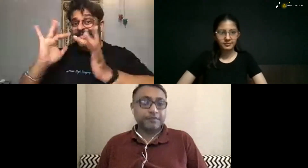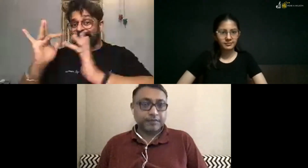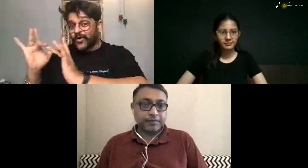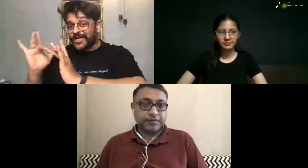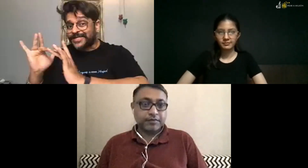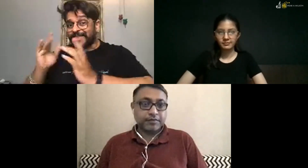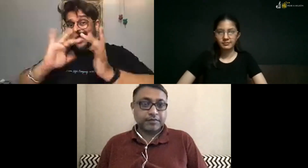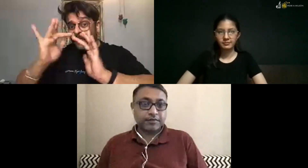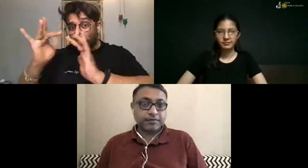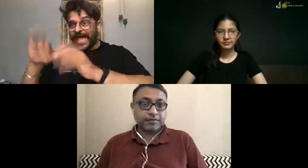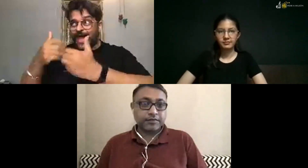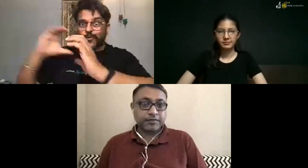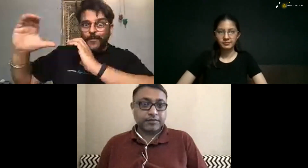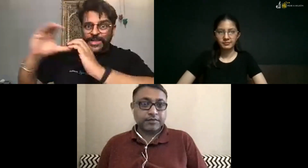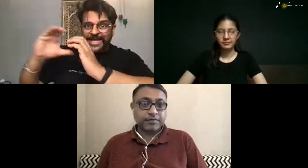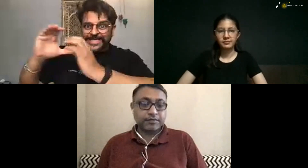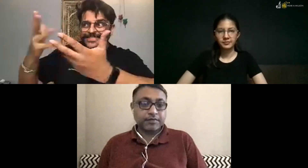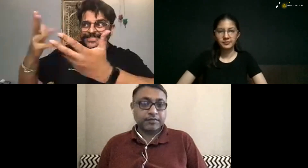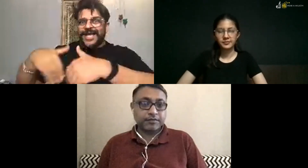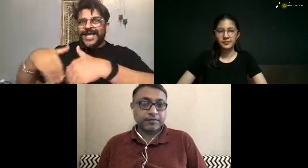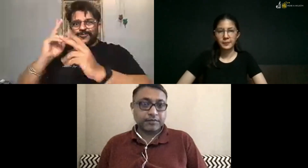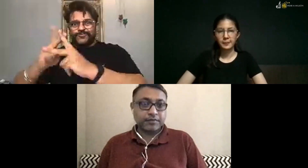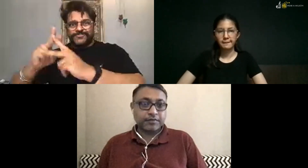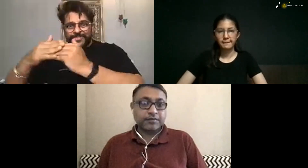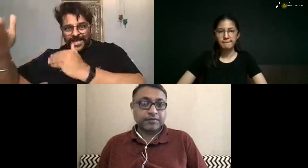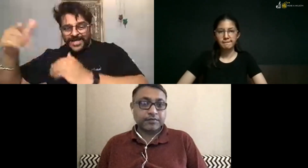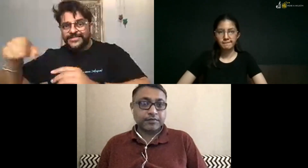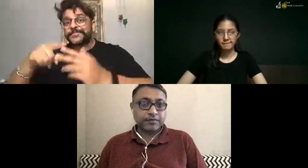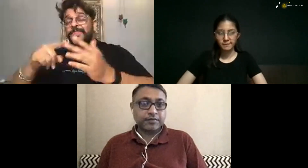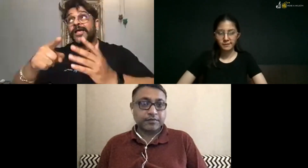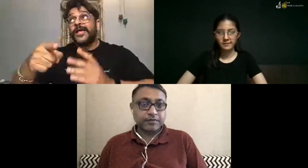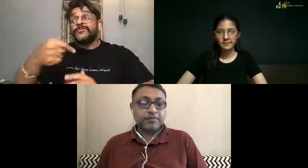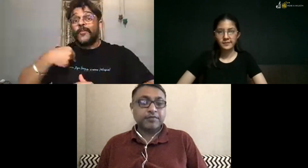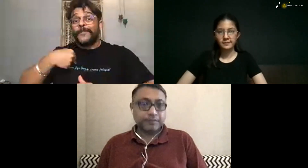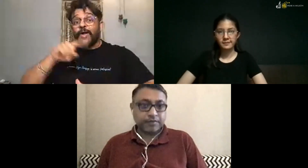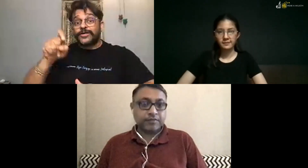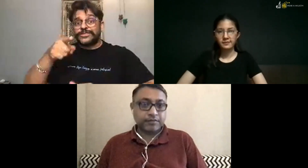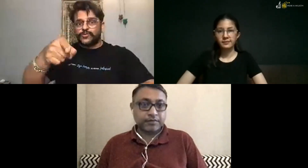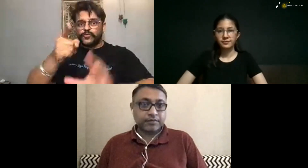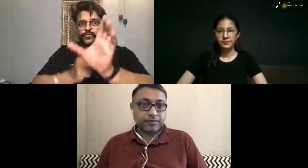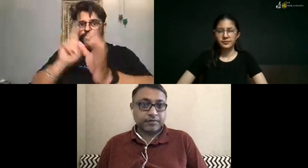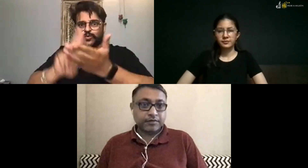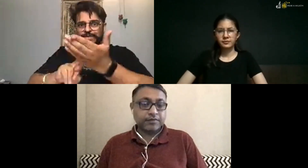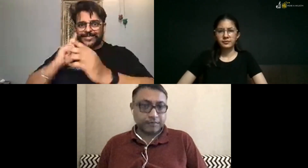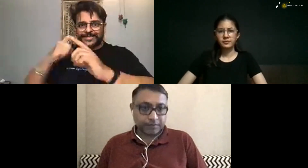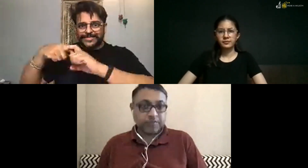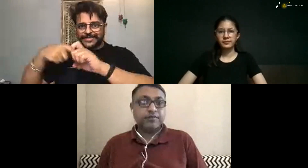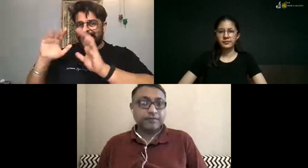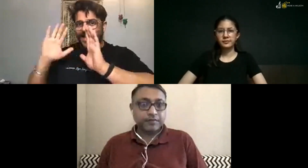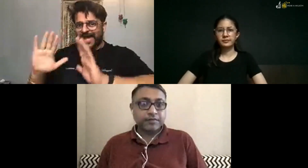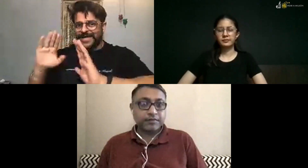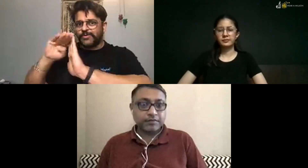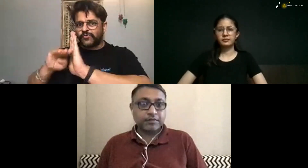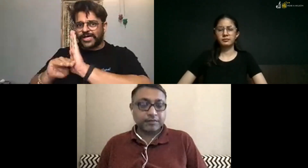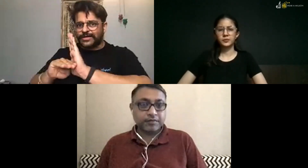is the missing thing big time. And networking, how you communicate and how you sustain the networking. My question